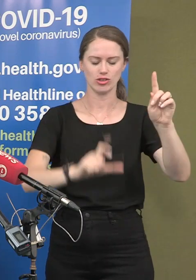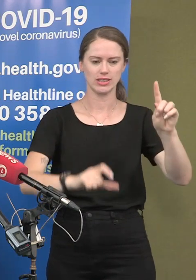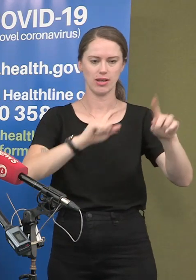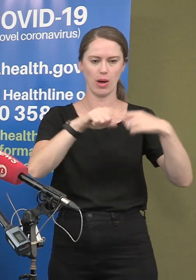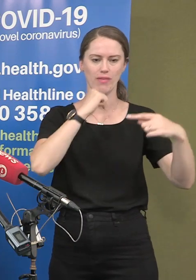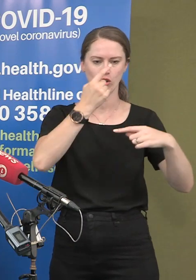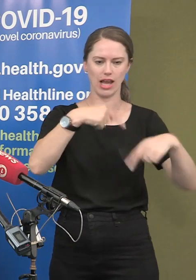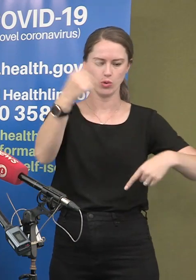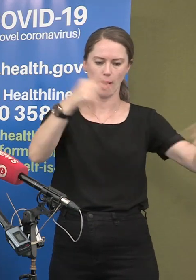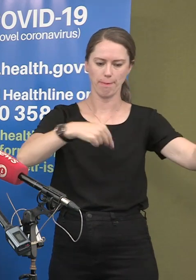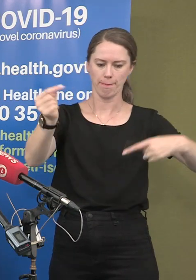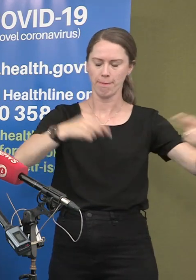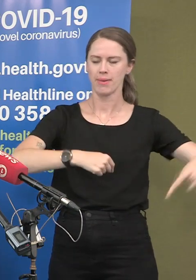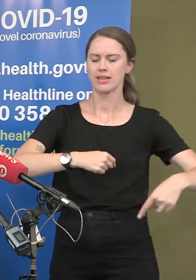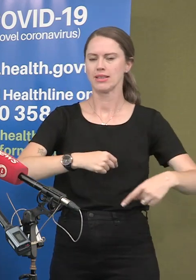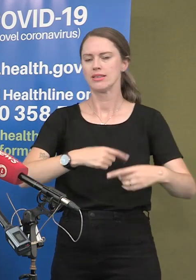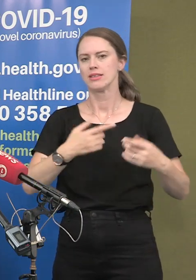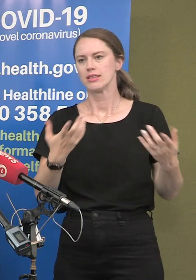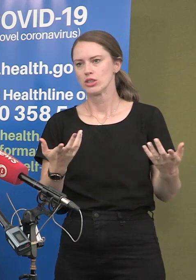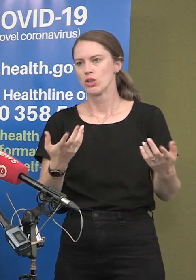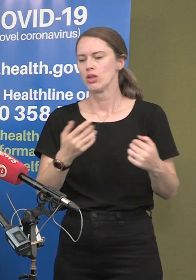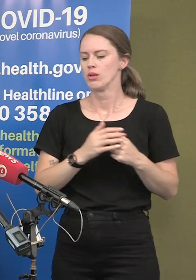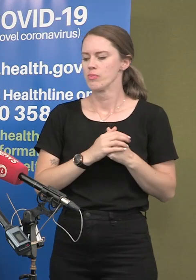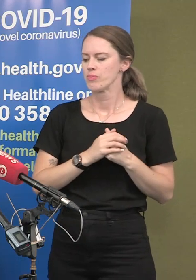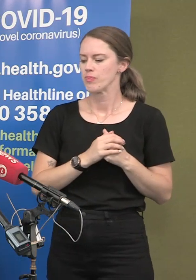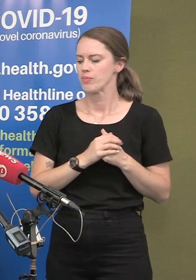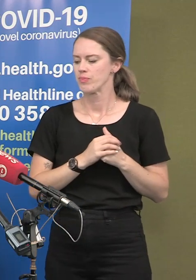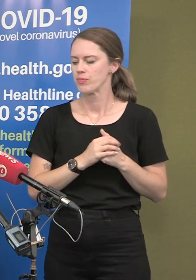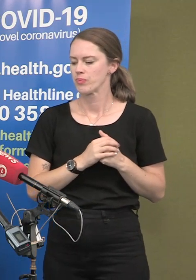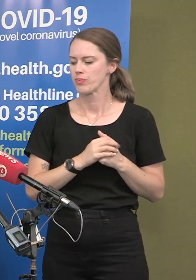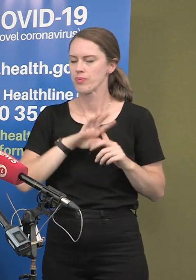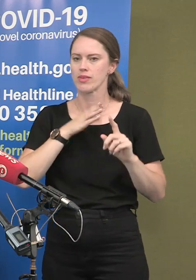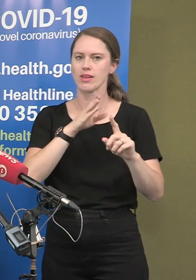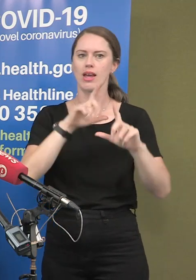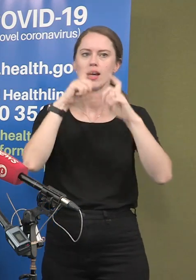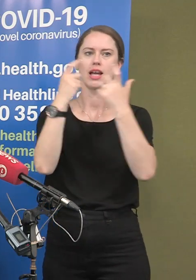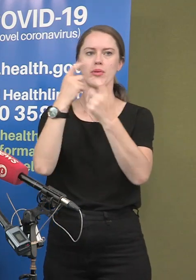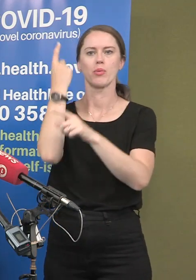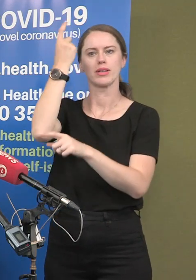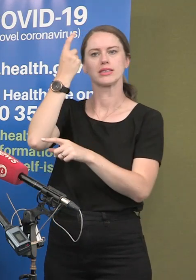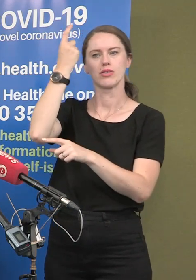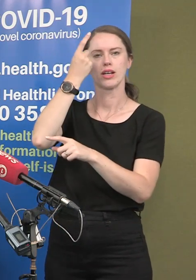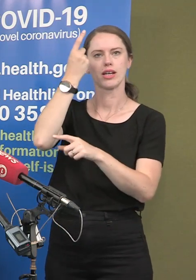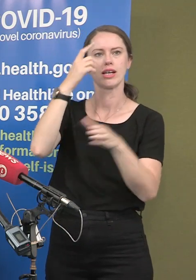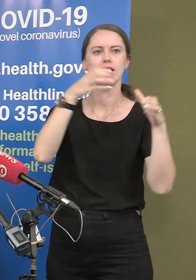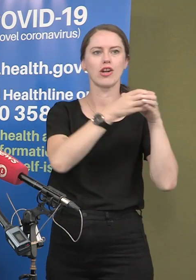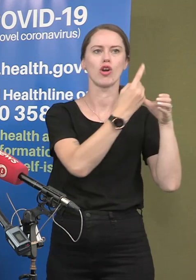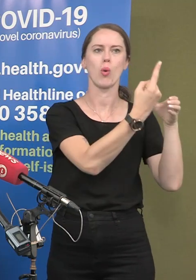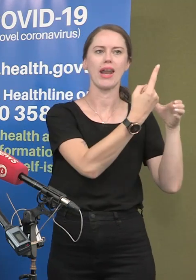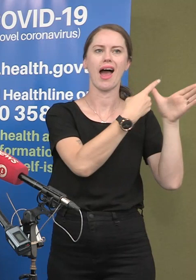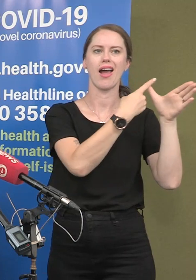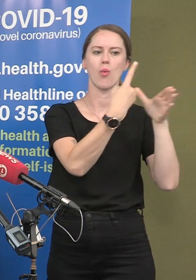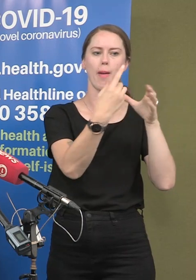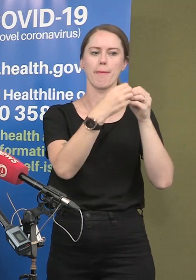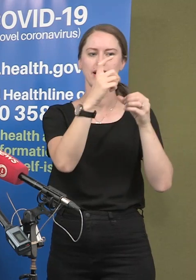in terms of possible exposure through travel. And in particular, Cabinet will be considering those Category 1A and 1B